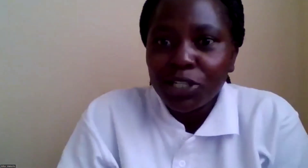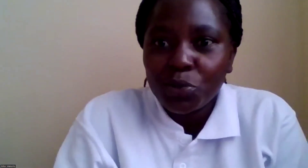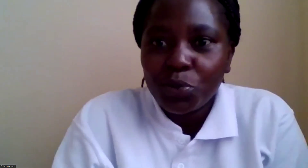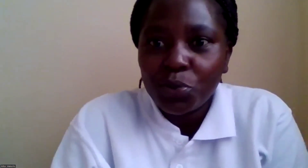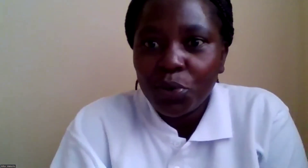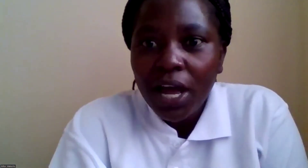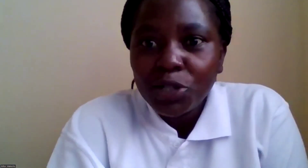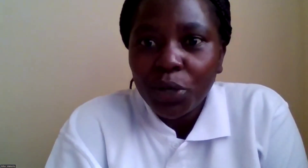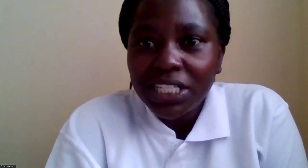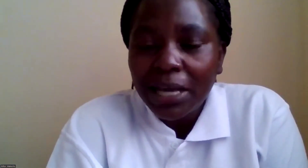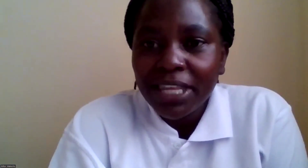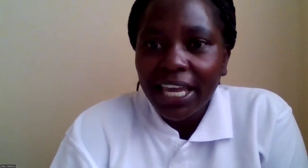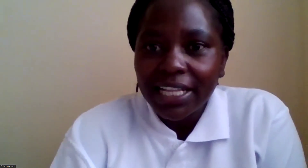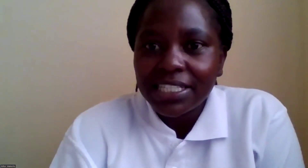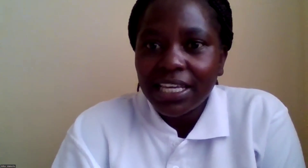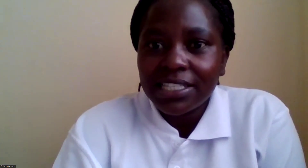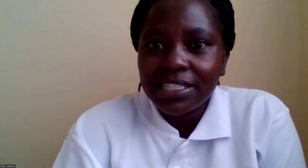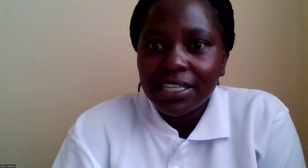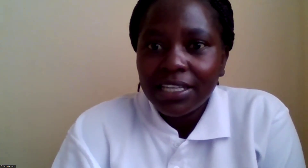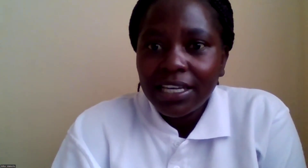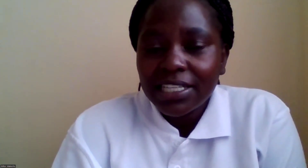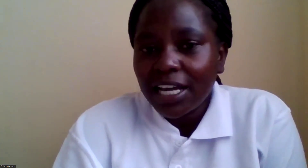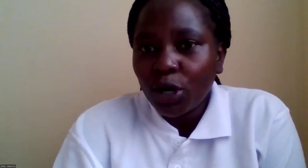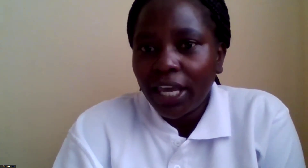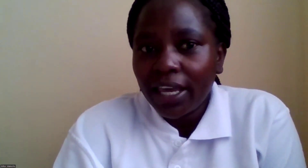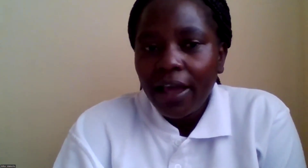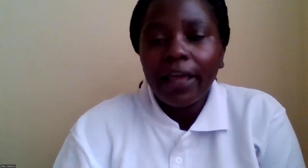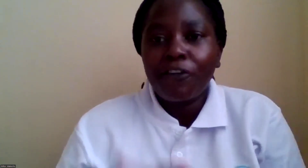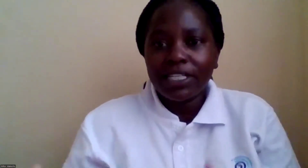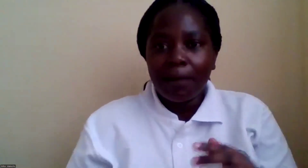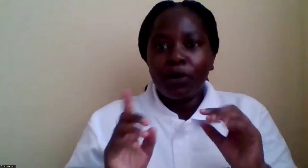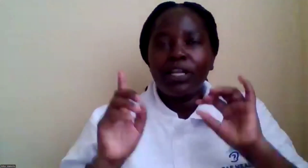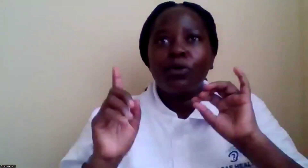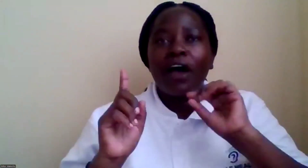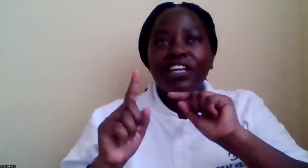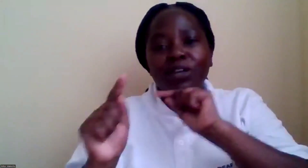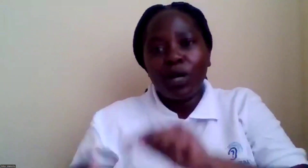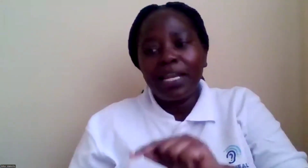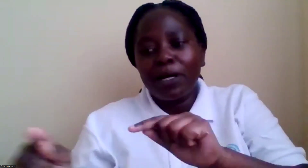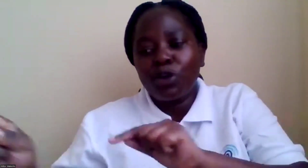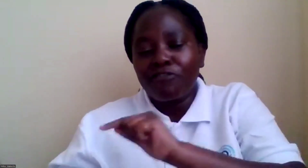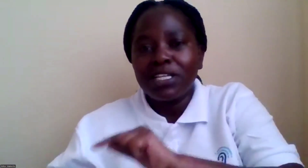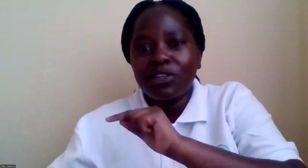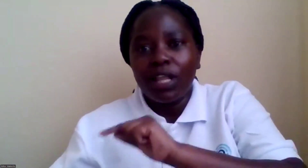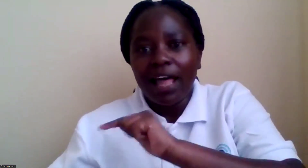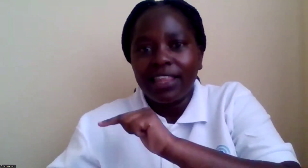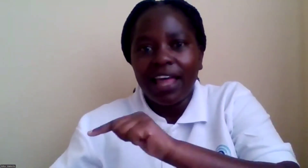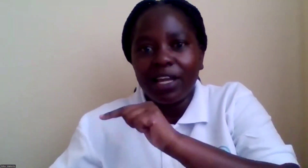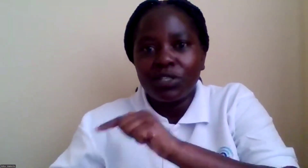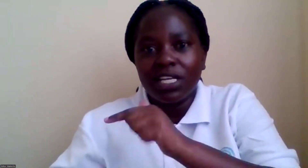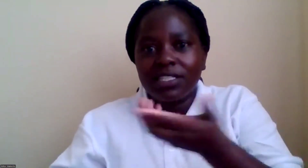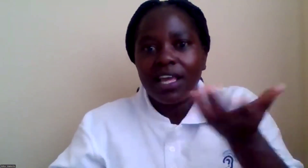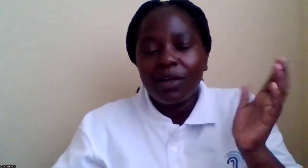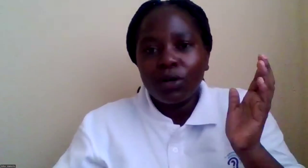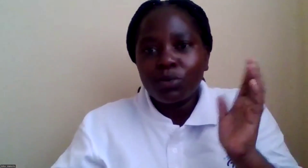but you want to eat something else. Mhm. Is that okay? Like, for example, you have eaten ugali, but you have missed all the